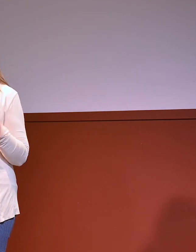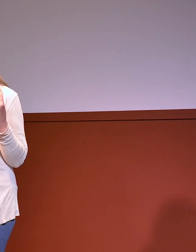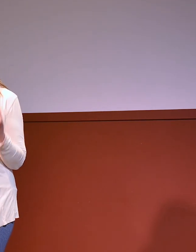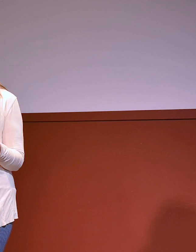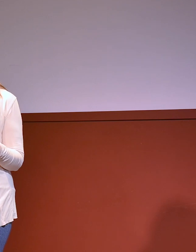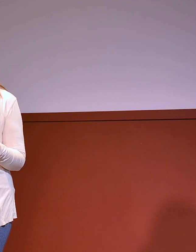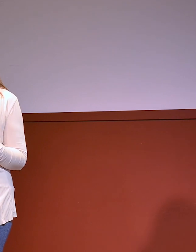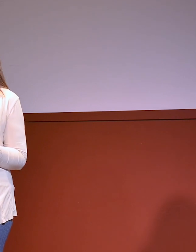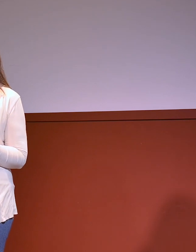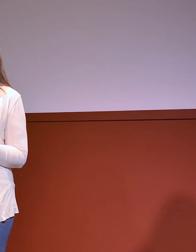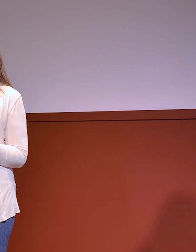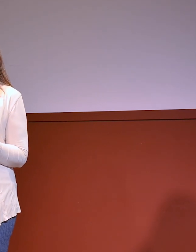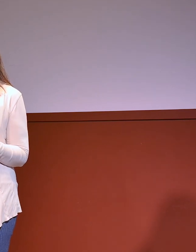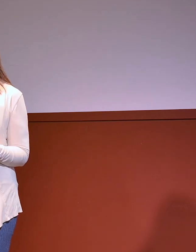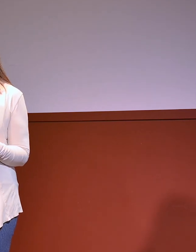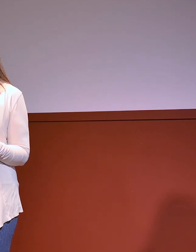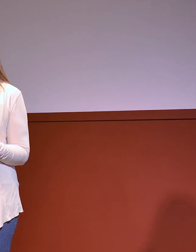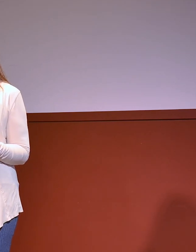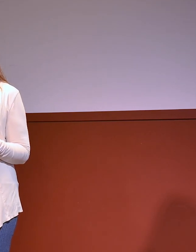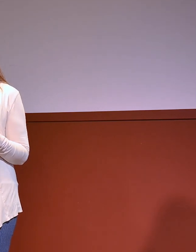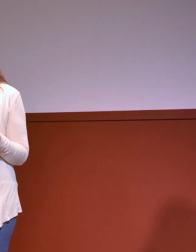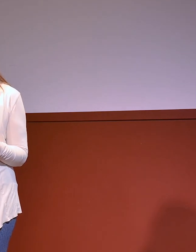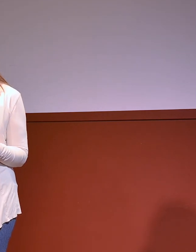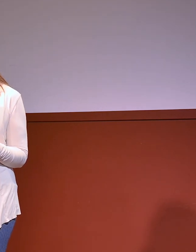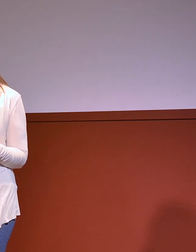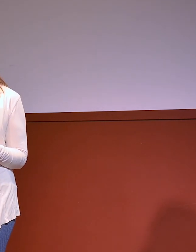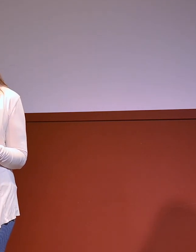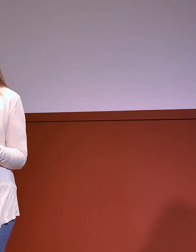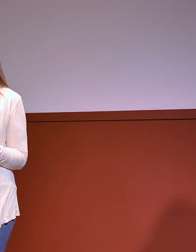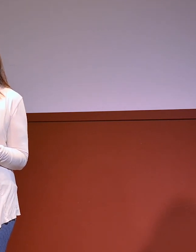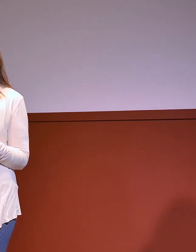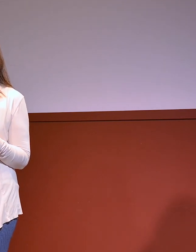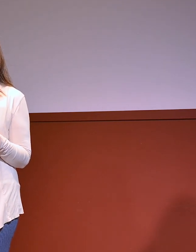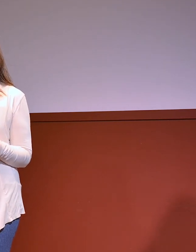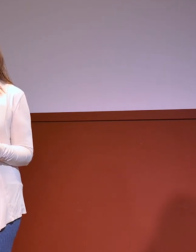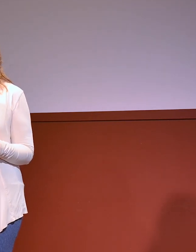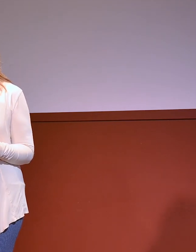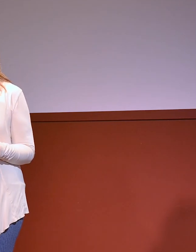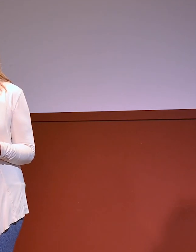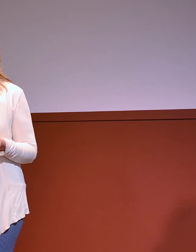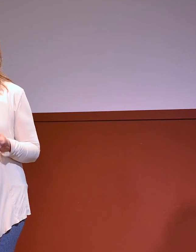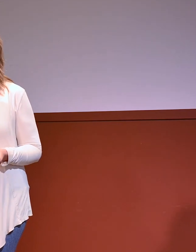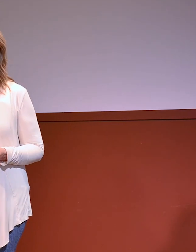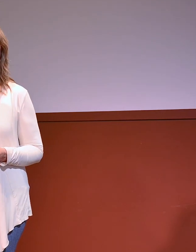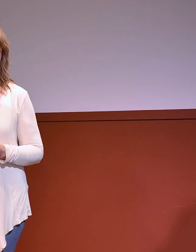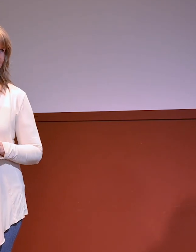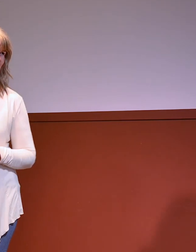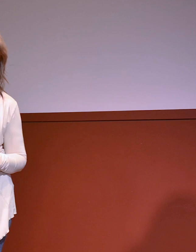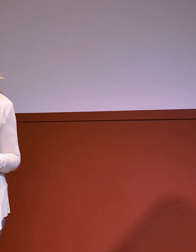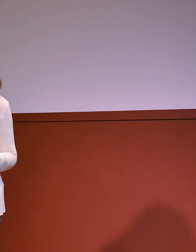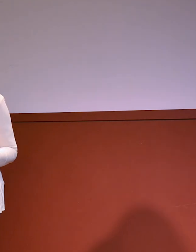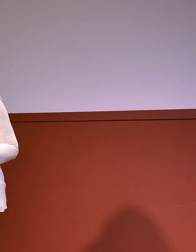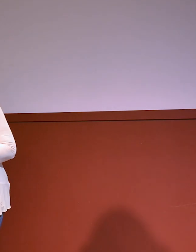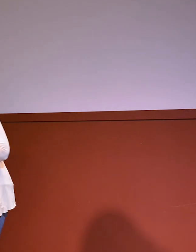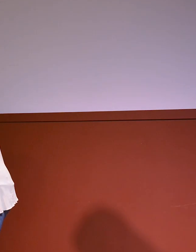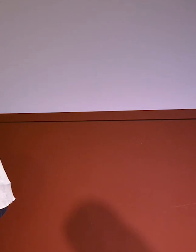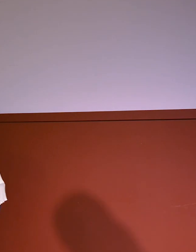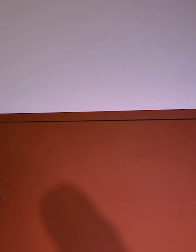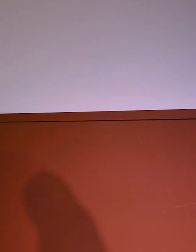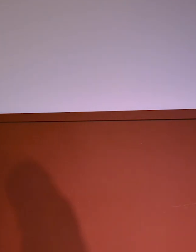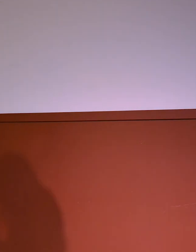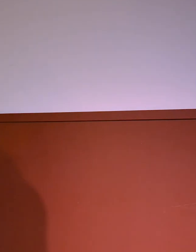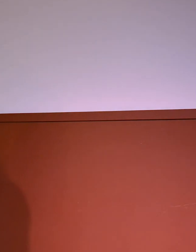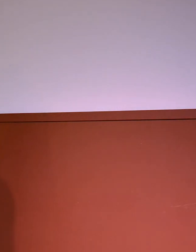moving, and please welcome the Executive Director of the Howard County Arts Council, Colleen West, to the stage.